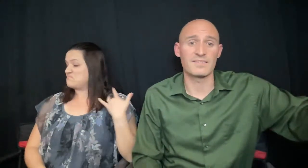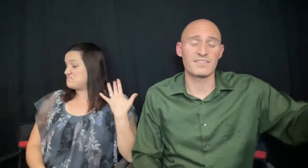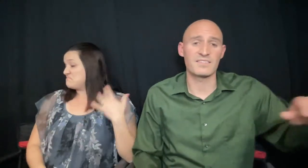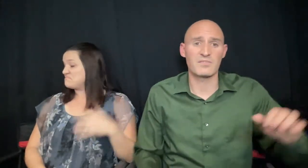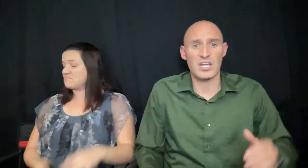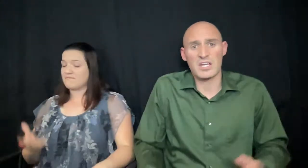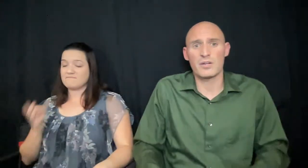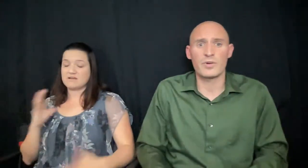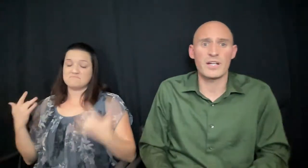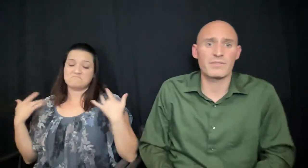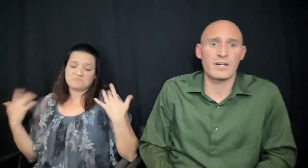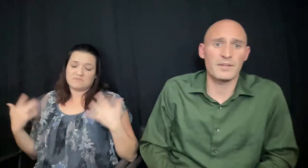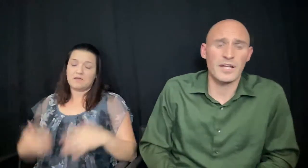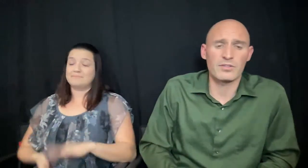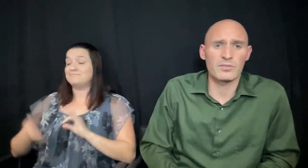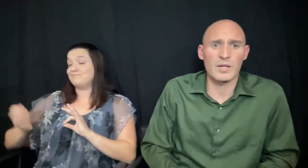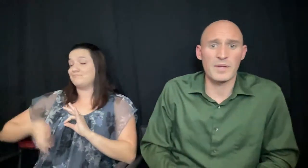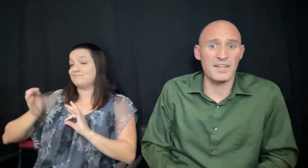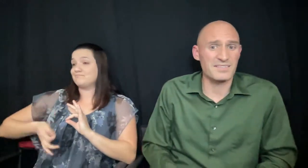just whatever, I'll do my best.